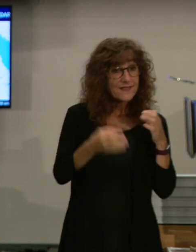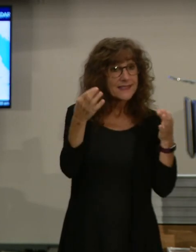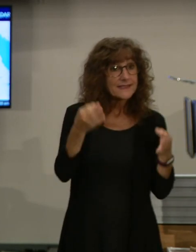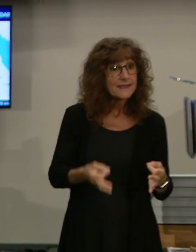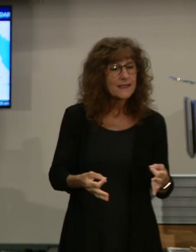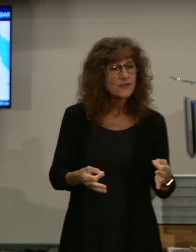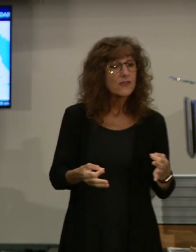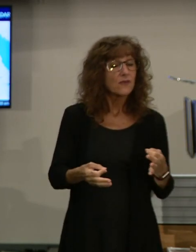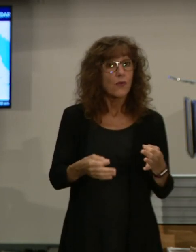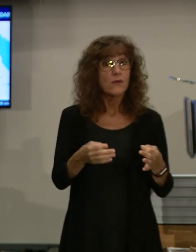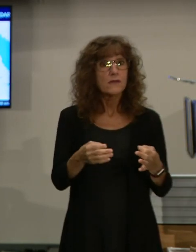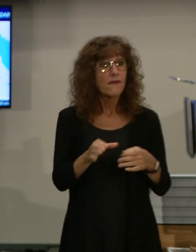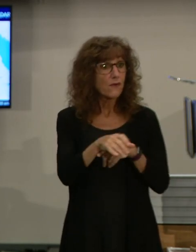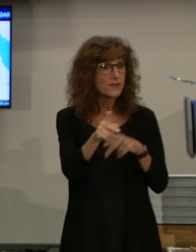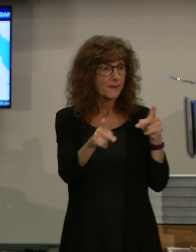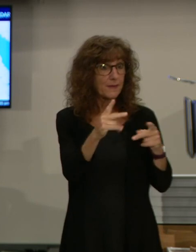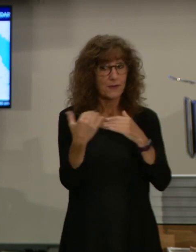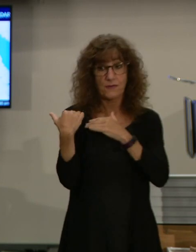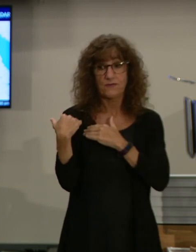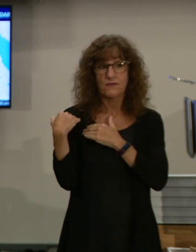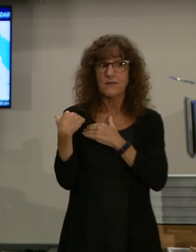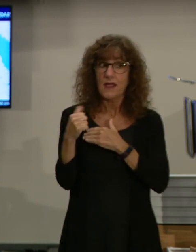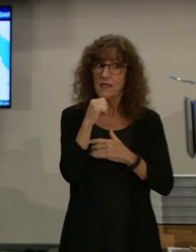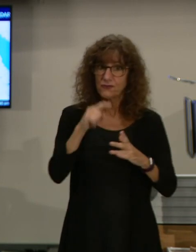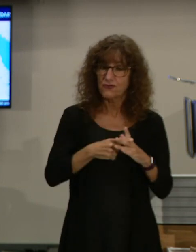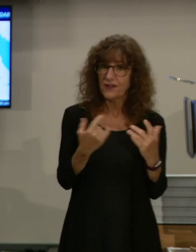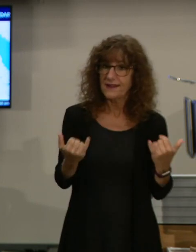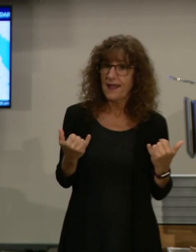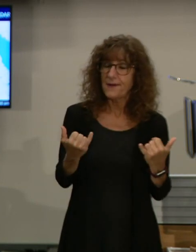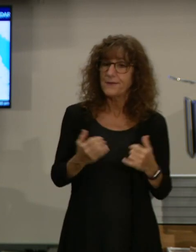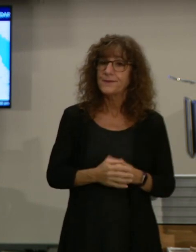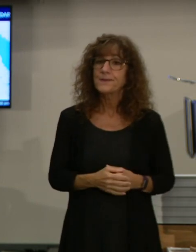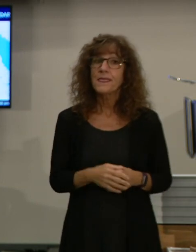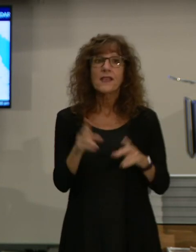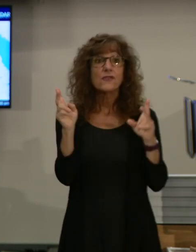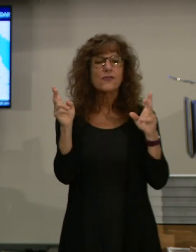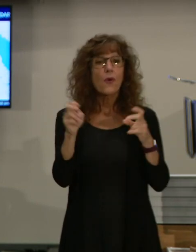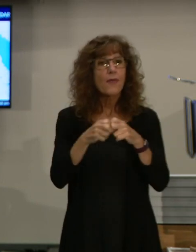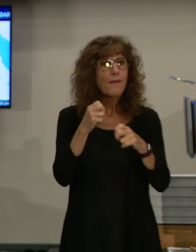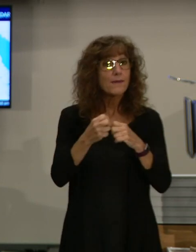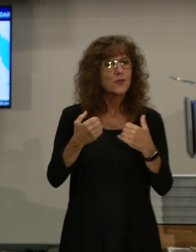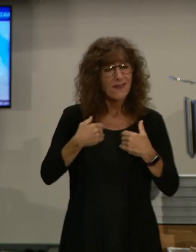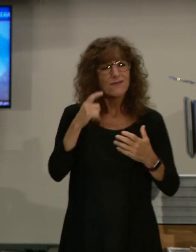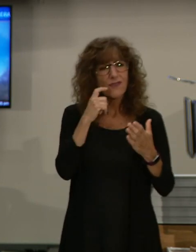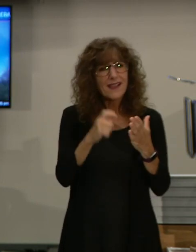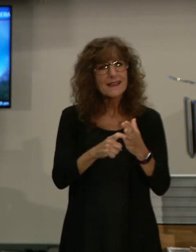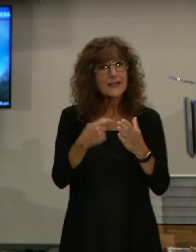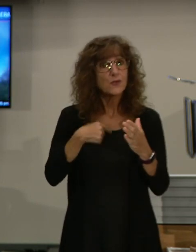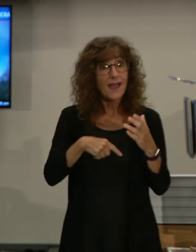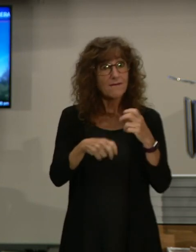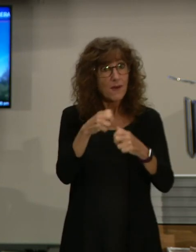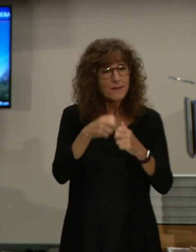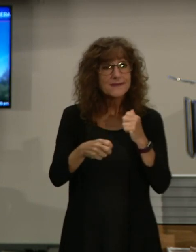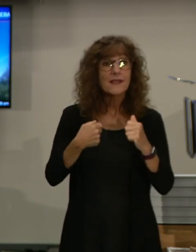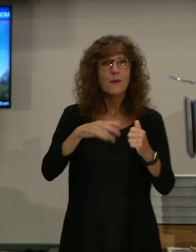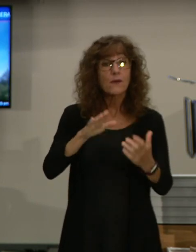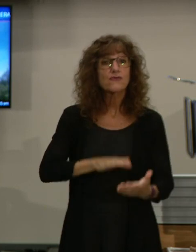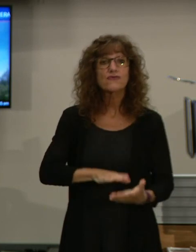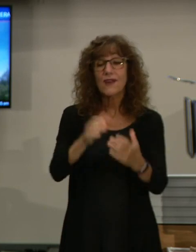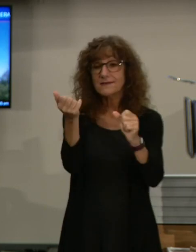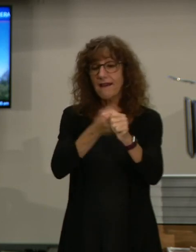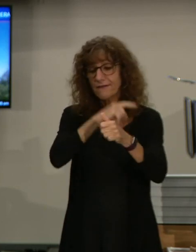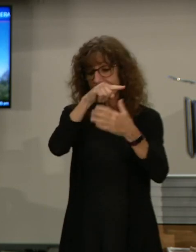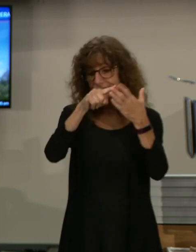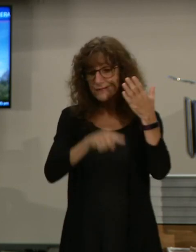or to hold people accountable, and we won't start now. And so the issues that we have, we recognize that we have issues, and we're going to address every one of